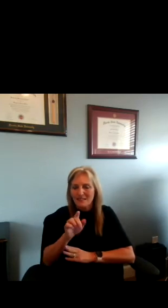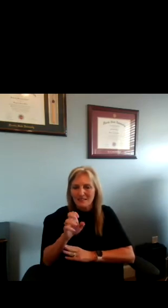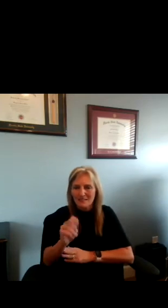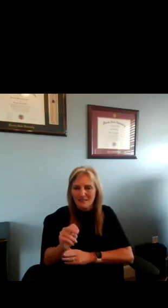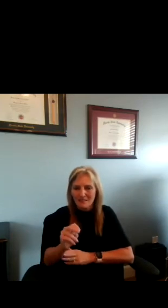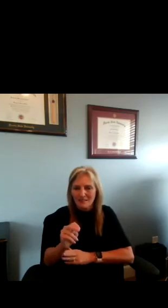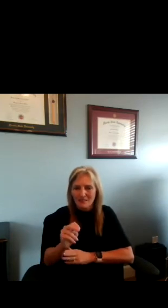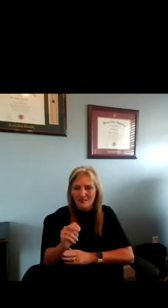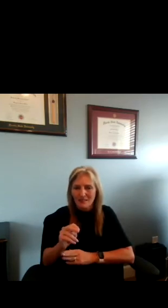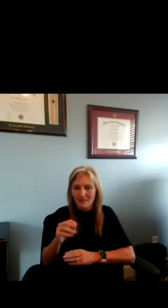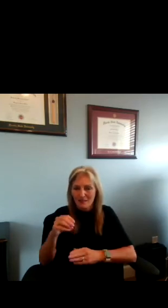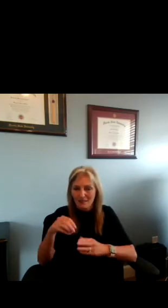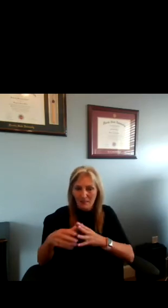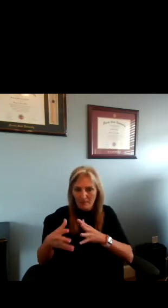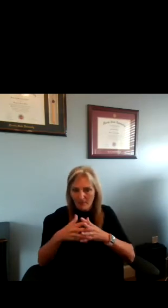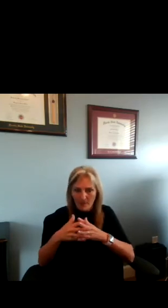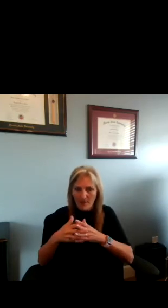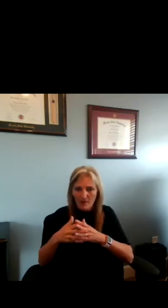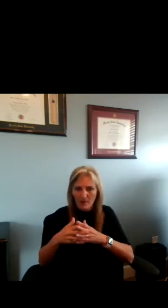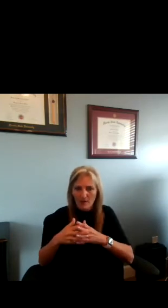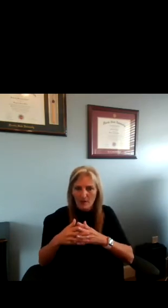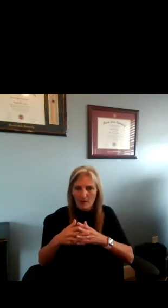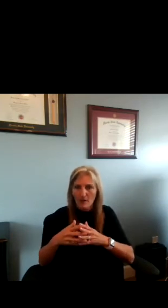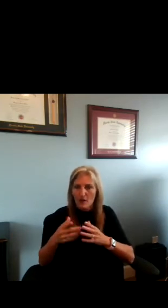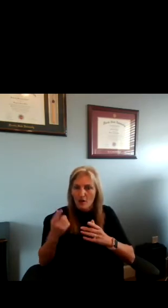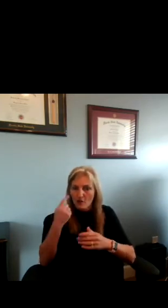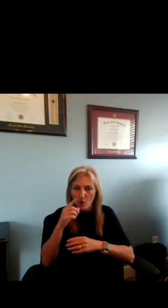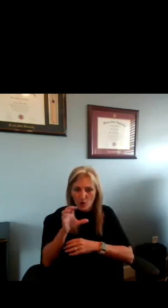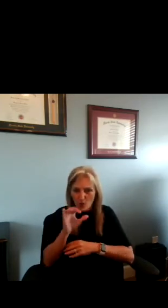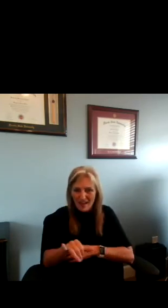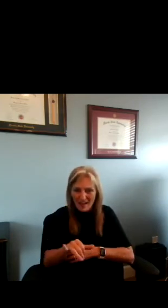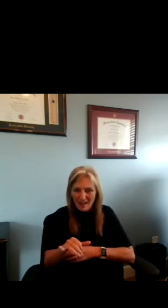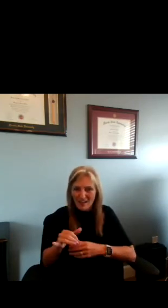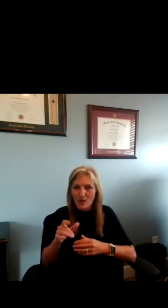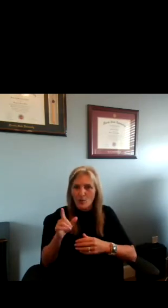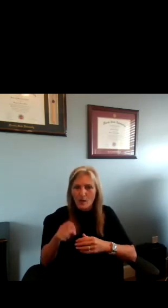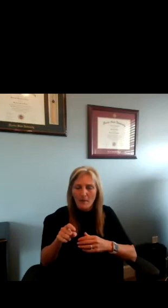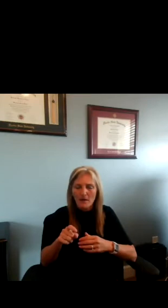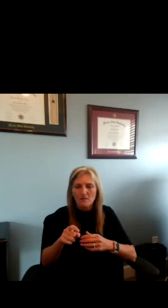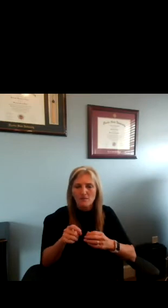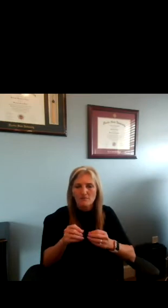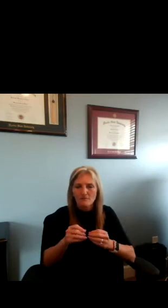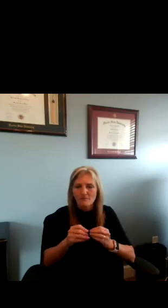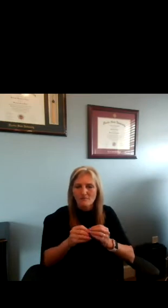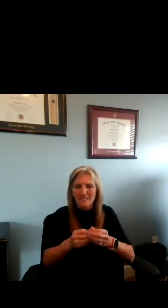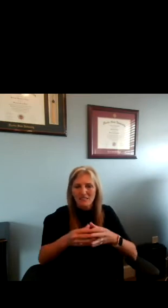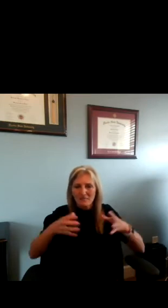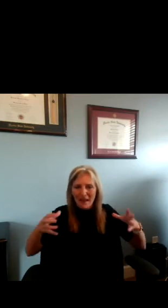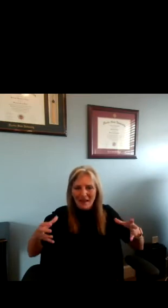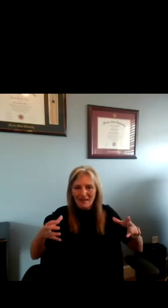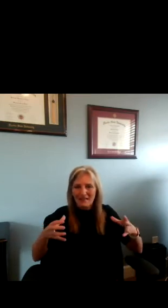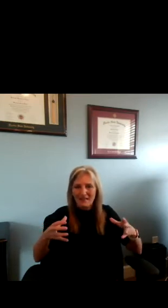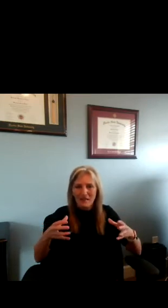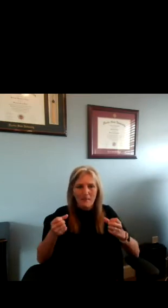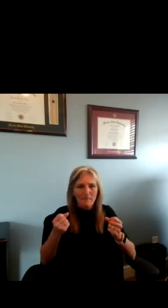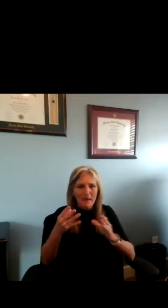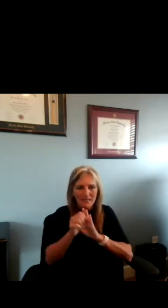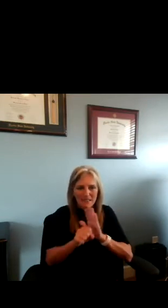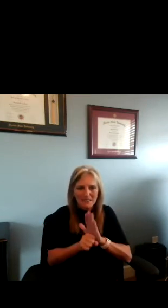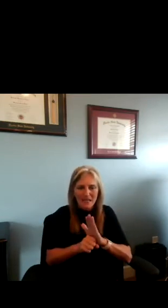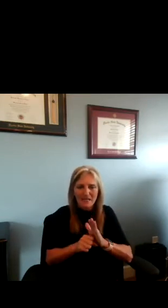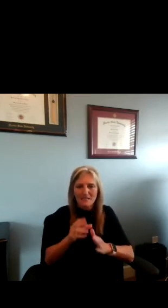that, we have passed ban the box legislation in many states. We have at the federal